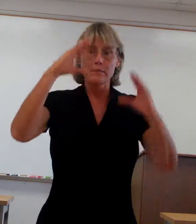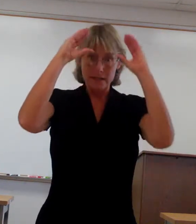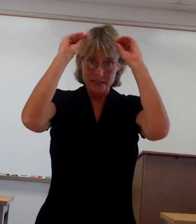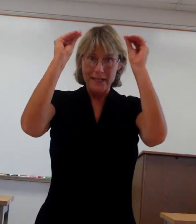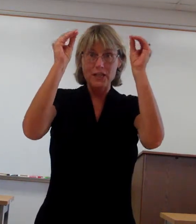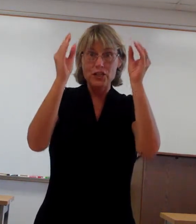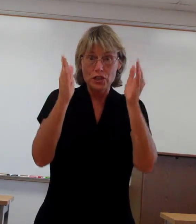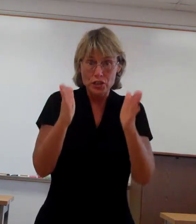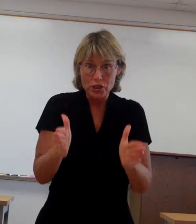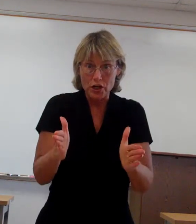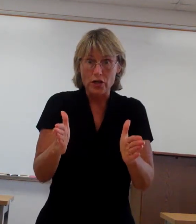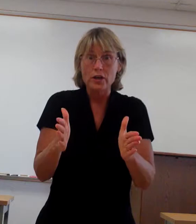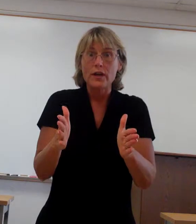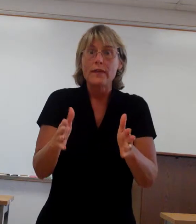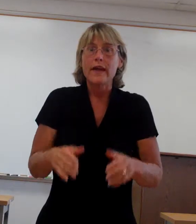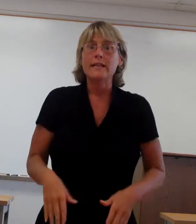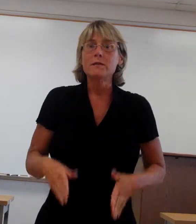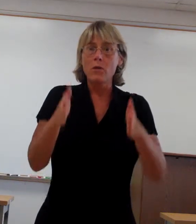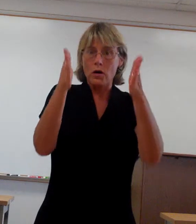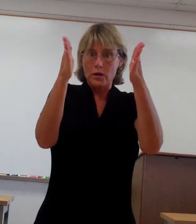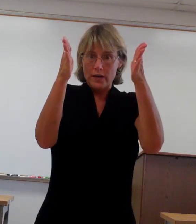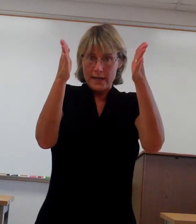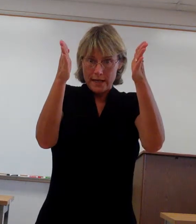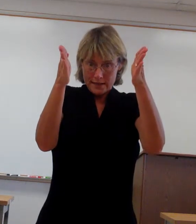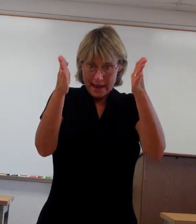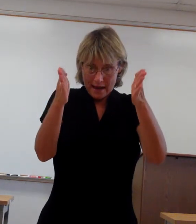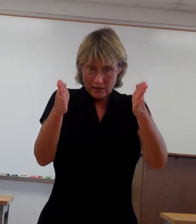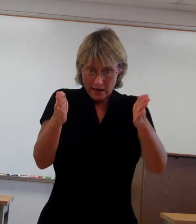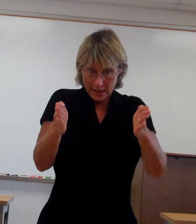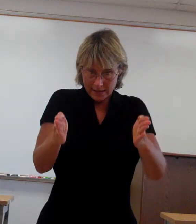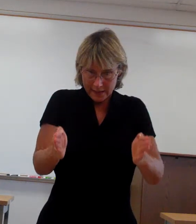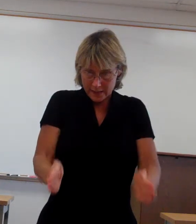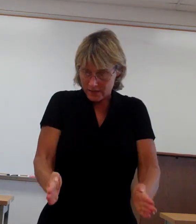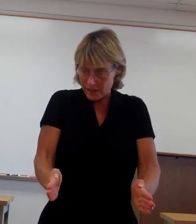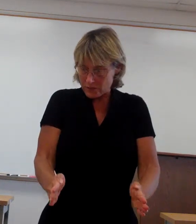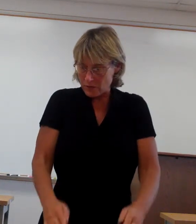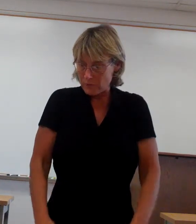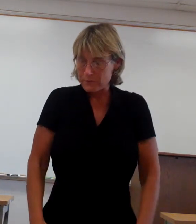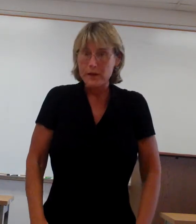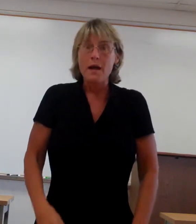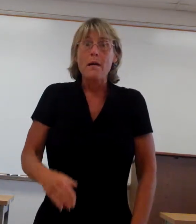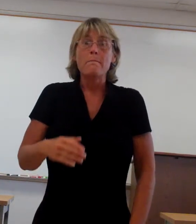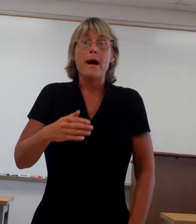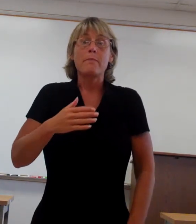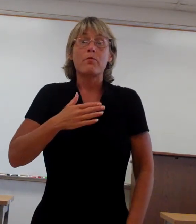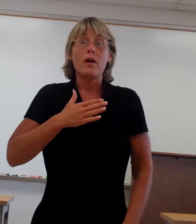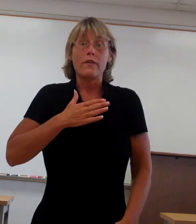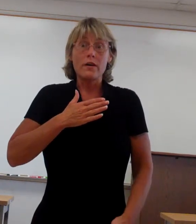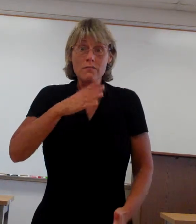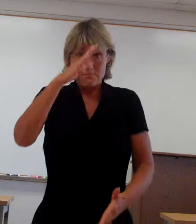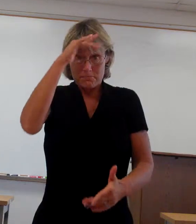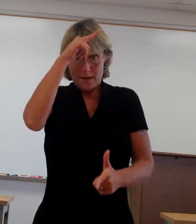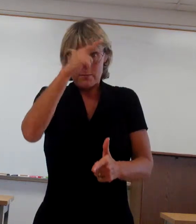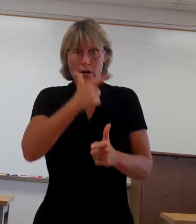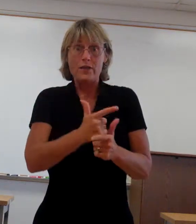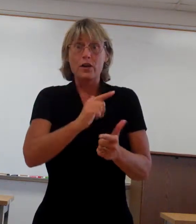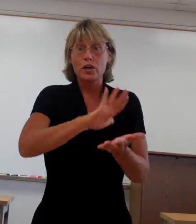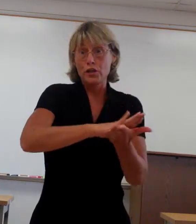a teacher. The agent marker is outlining the individual. My brother